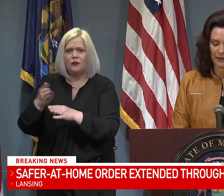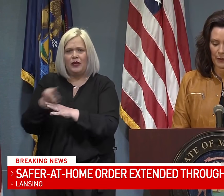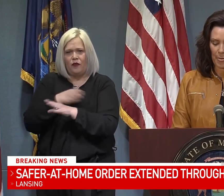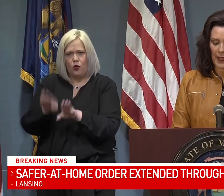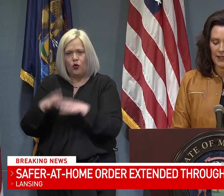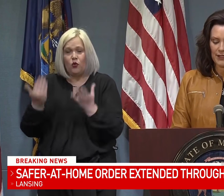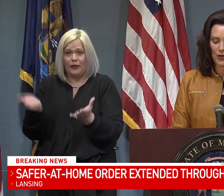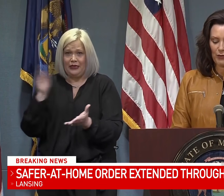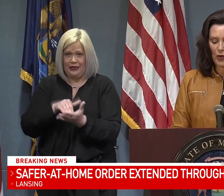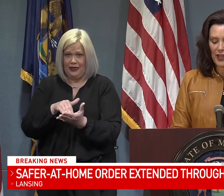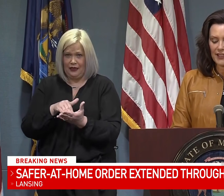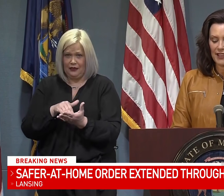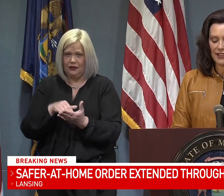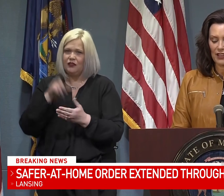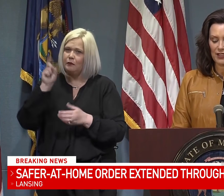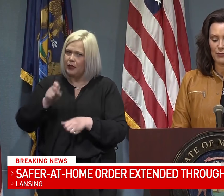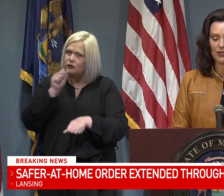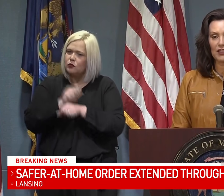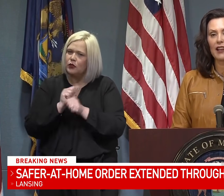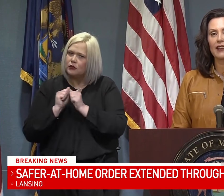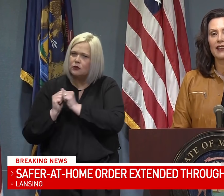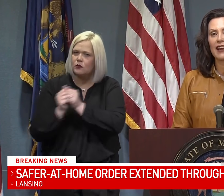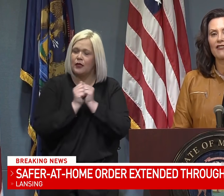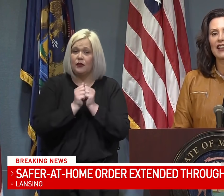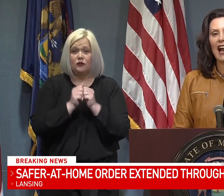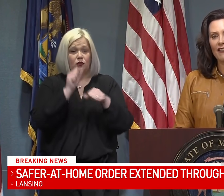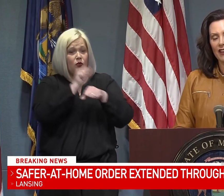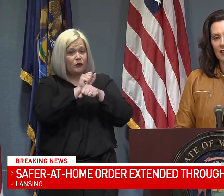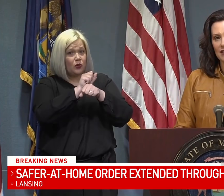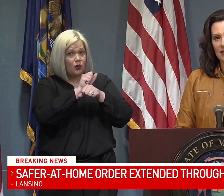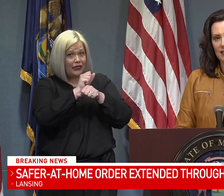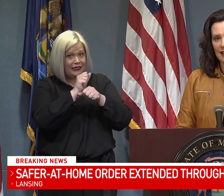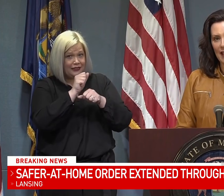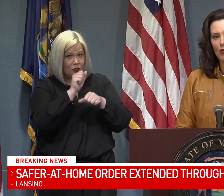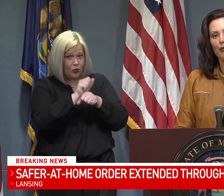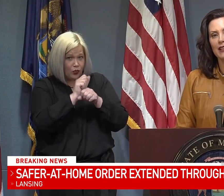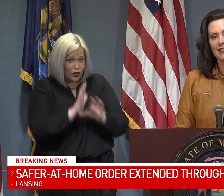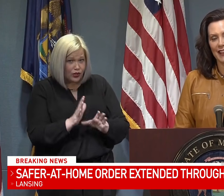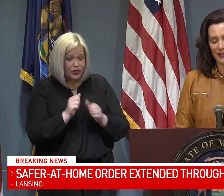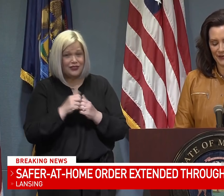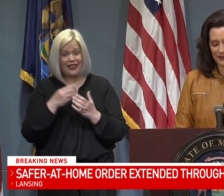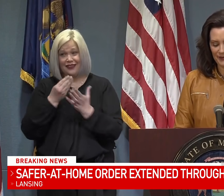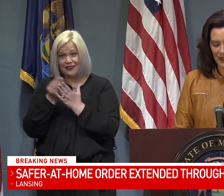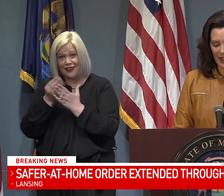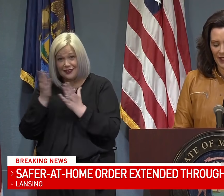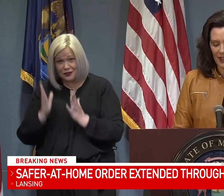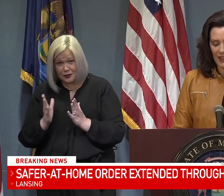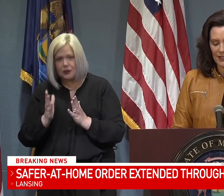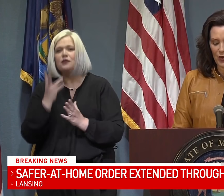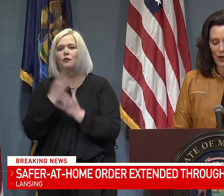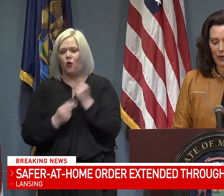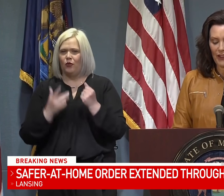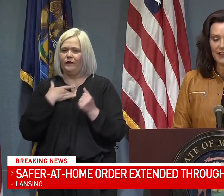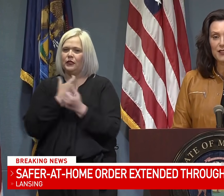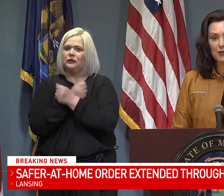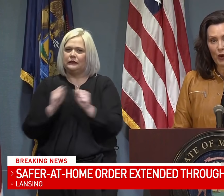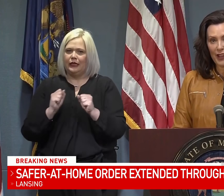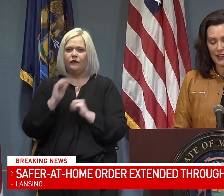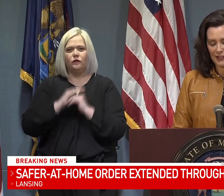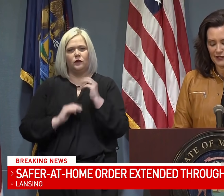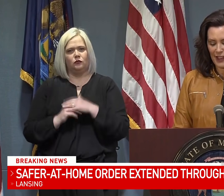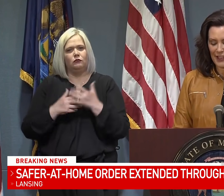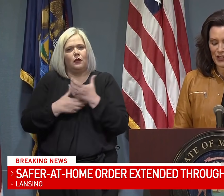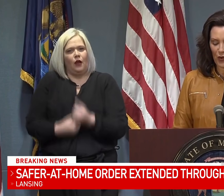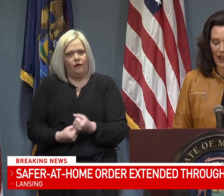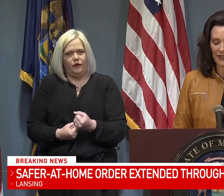right, so employees and customers alike can have the confidence that they will be safe. So we prevent